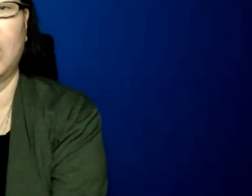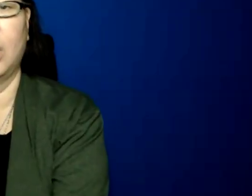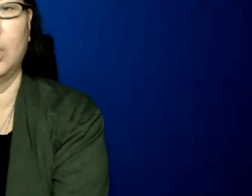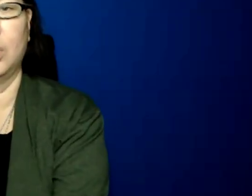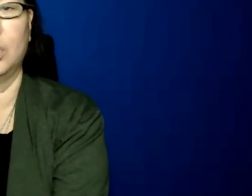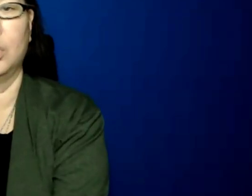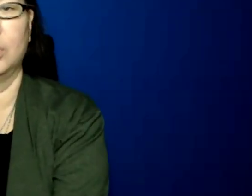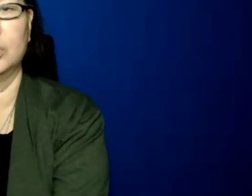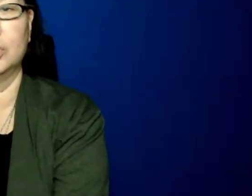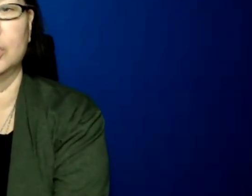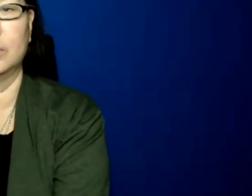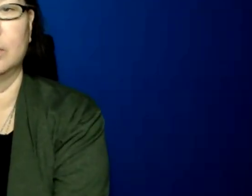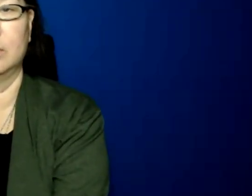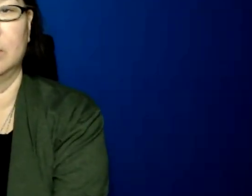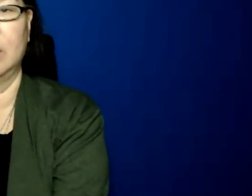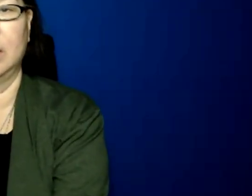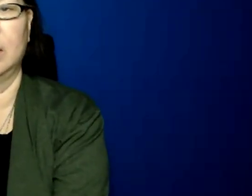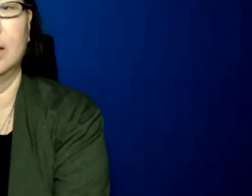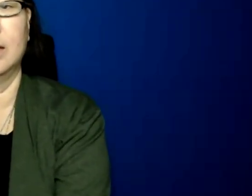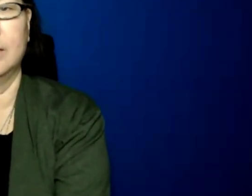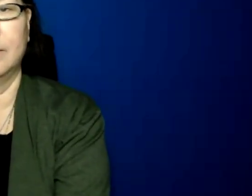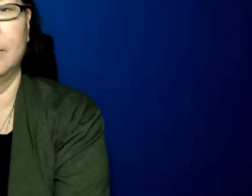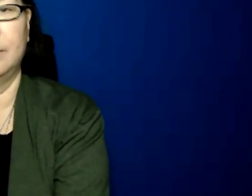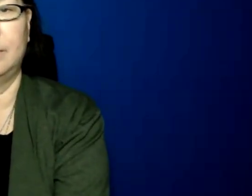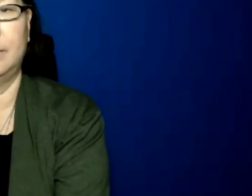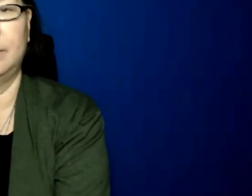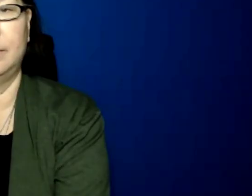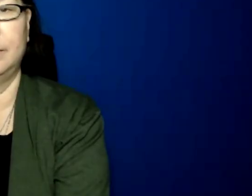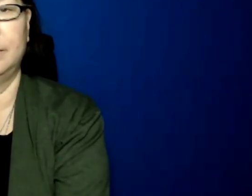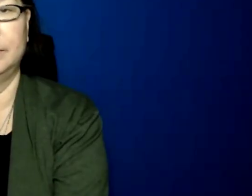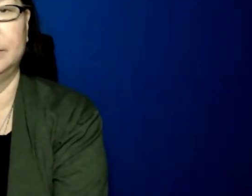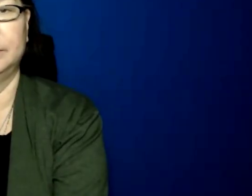and Rakia Gardner. Theo Kushmerek.